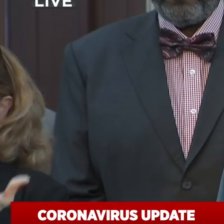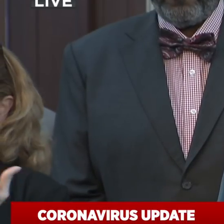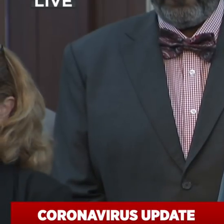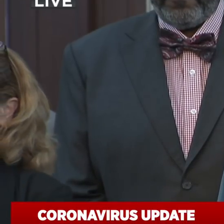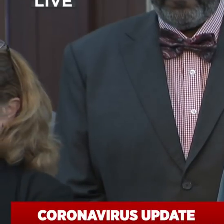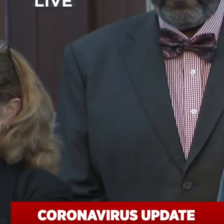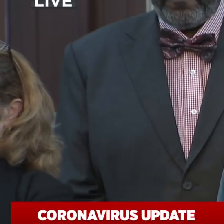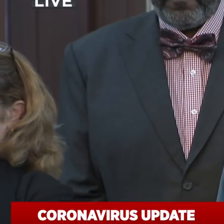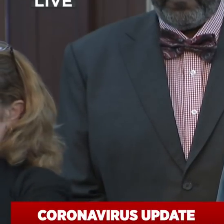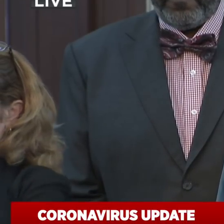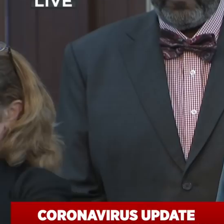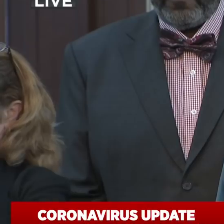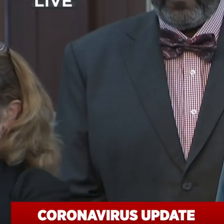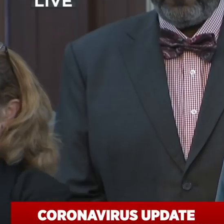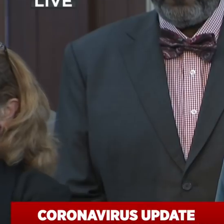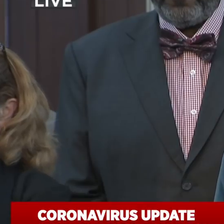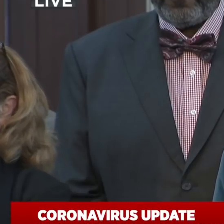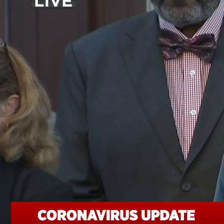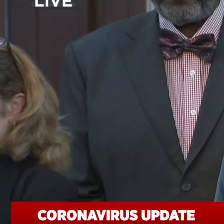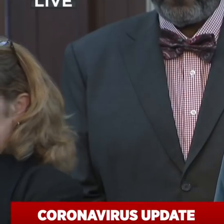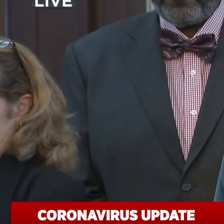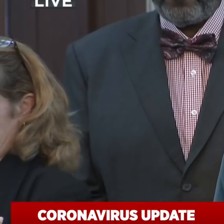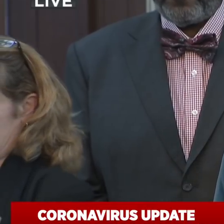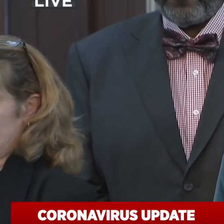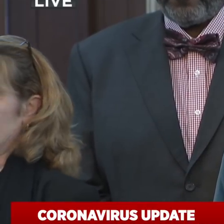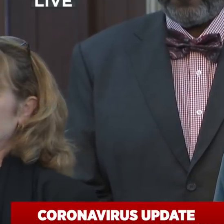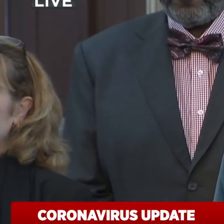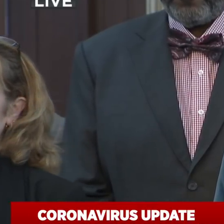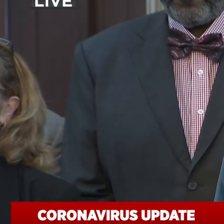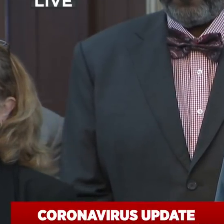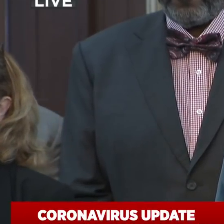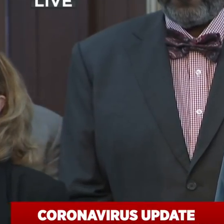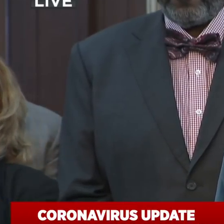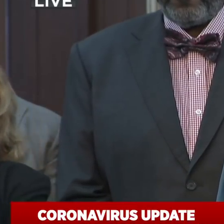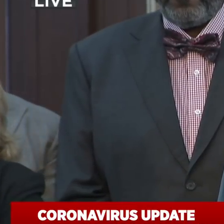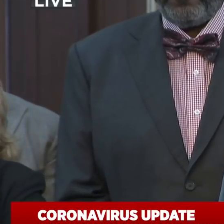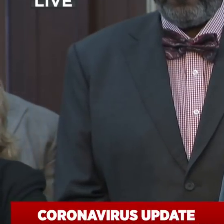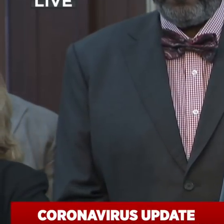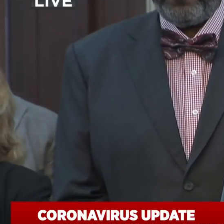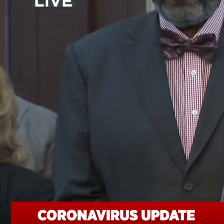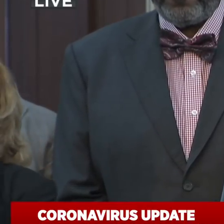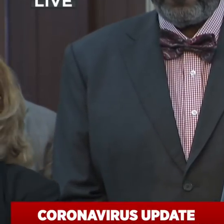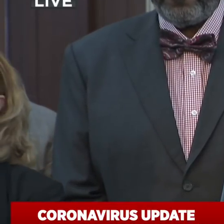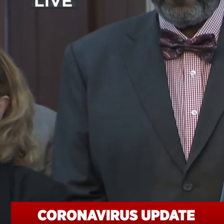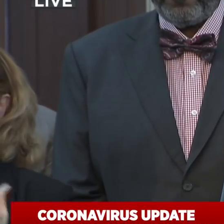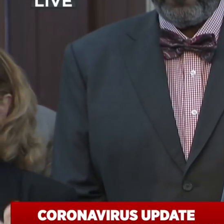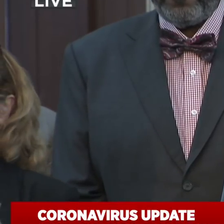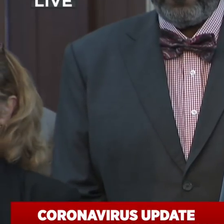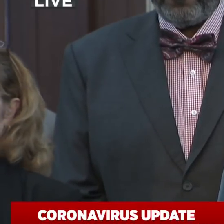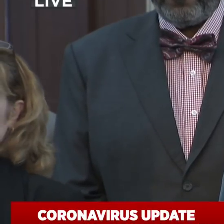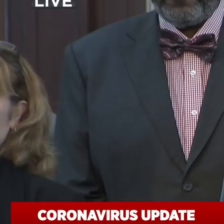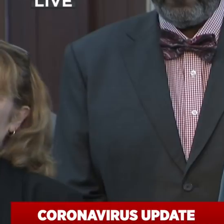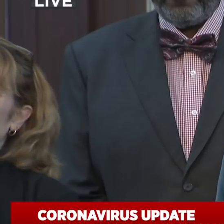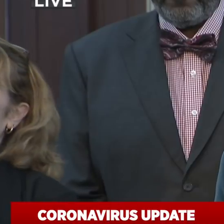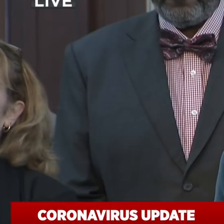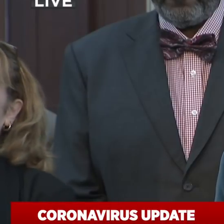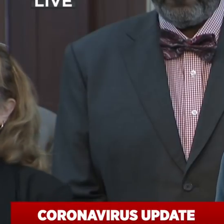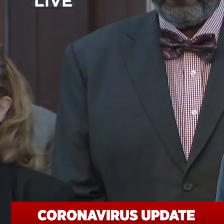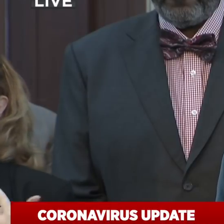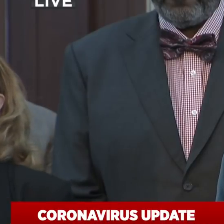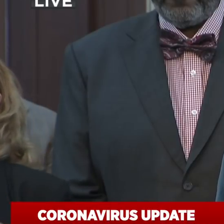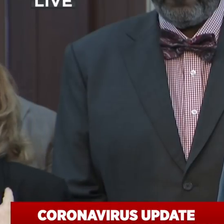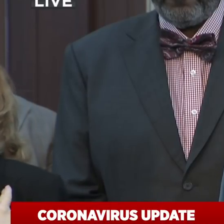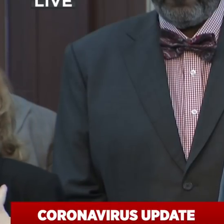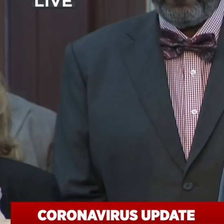a while until the worst of this is over. You know, as I say, most people will be fine, but we got to look out for